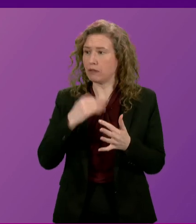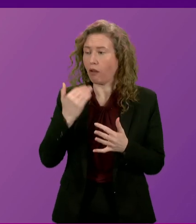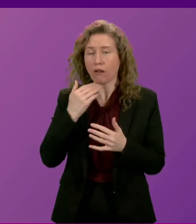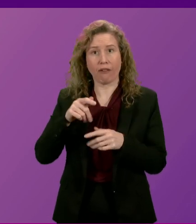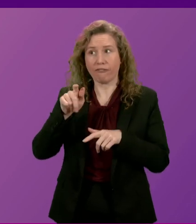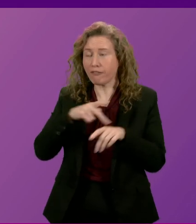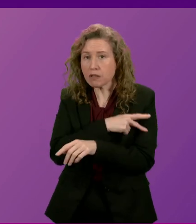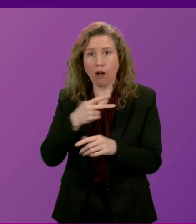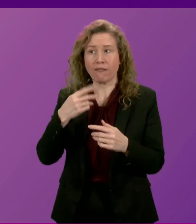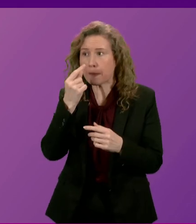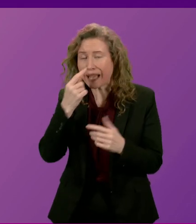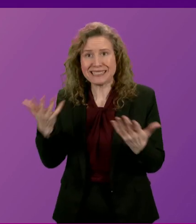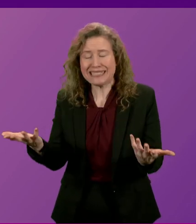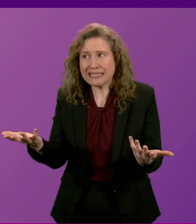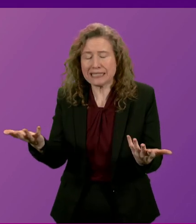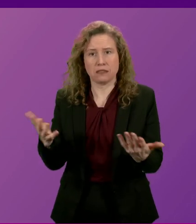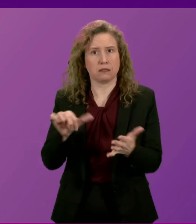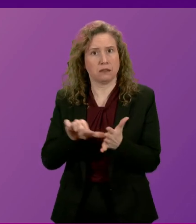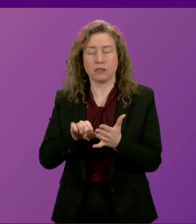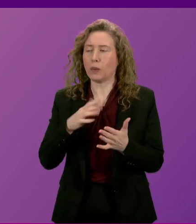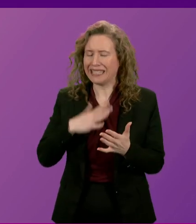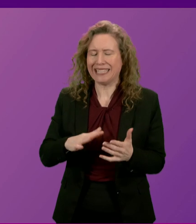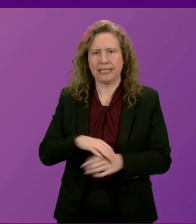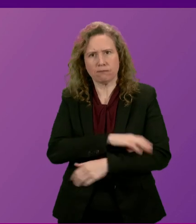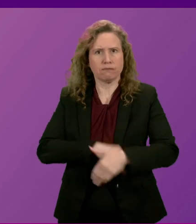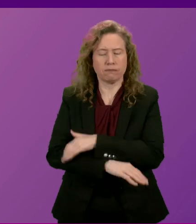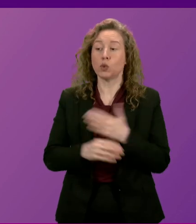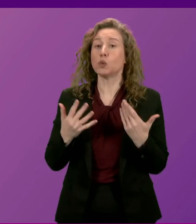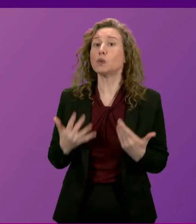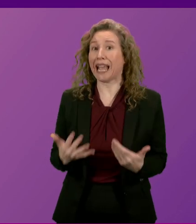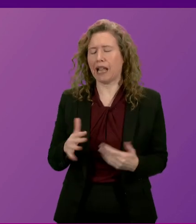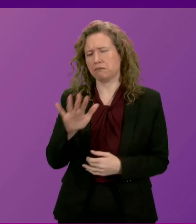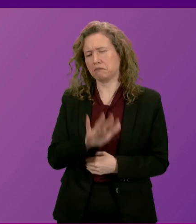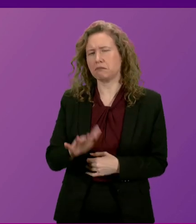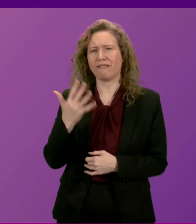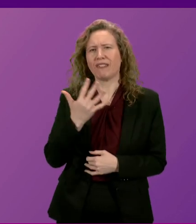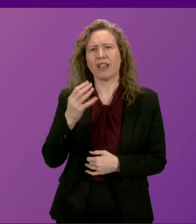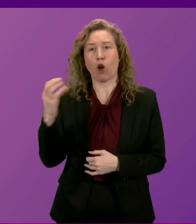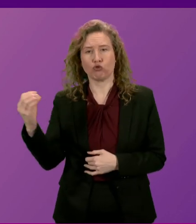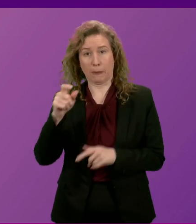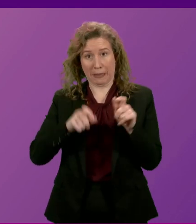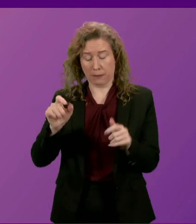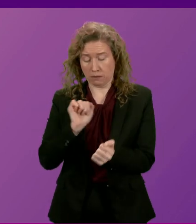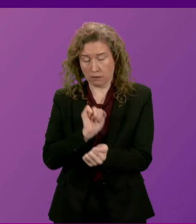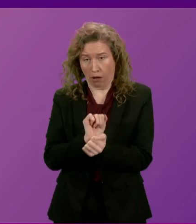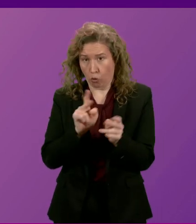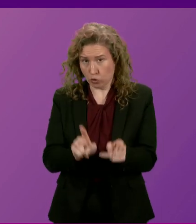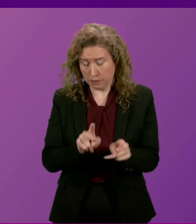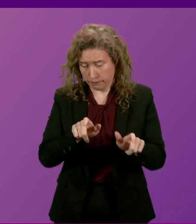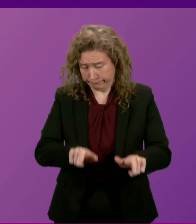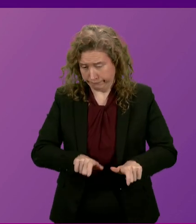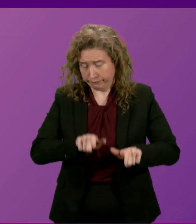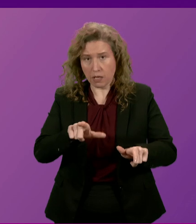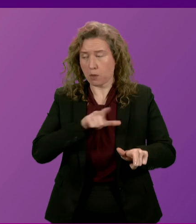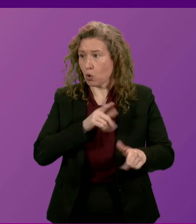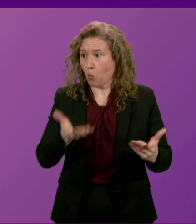need meaningful action. Today, as I speak, there is an estimated 1,500 people stuck in hospital because of